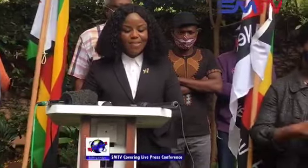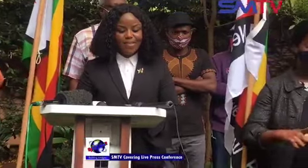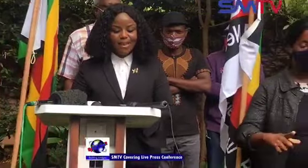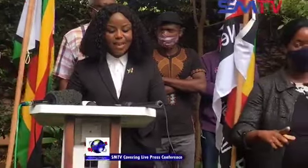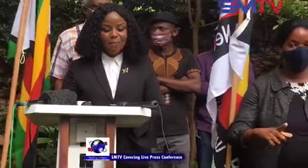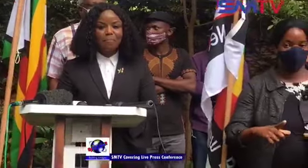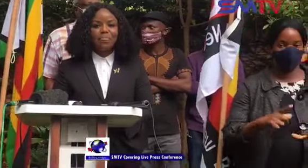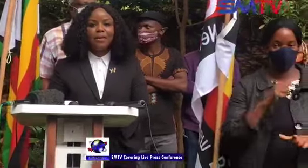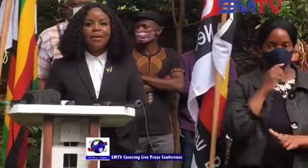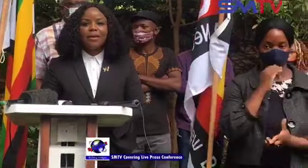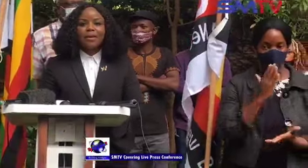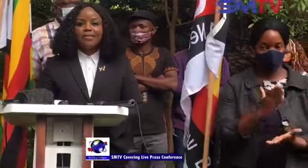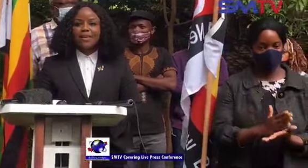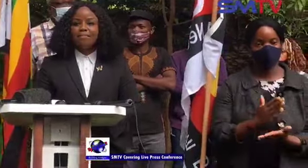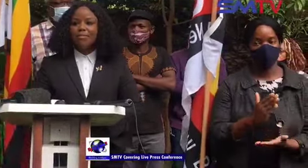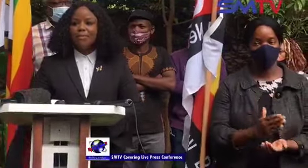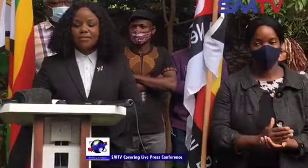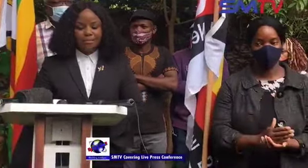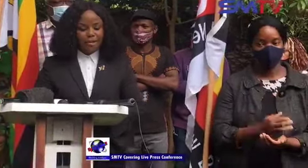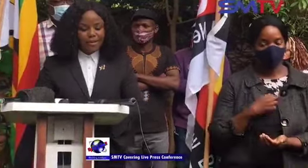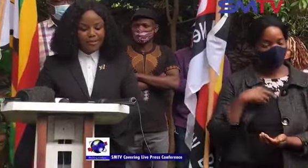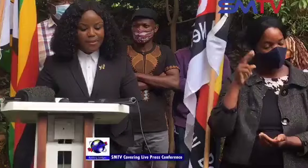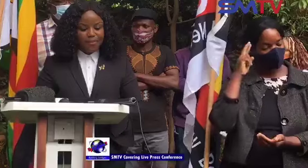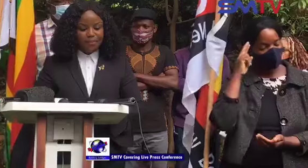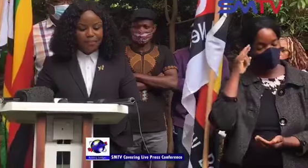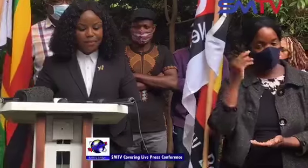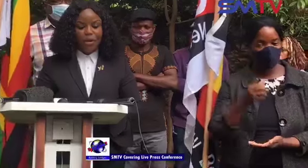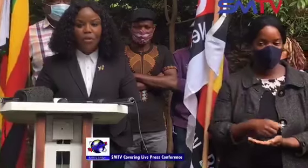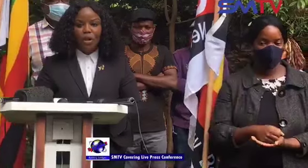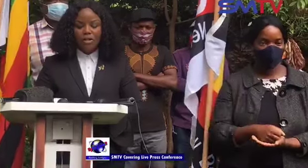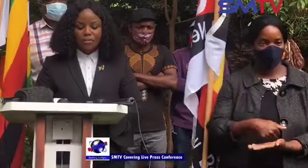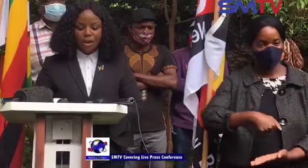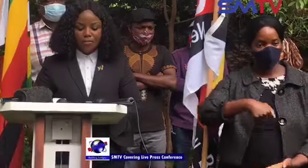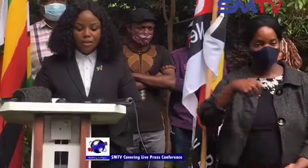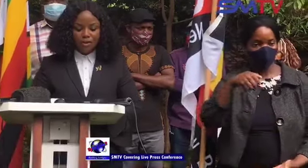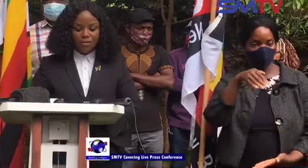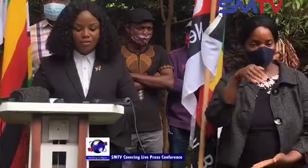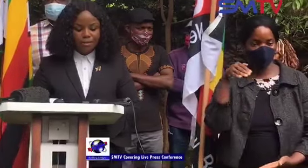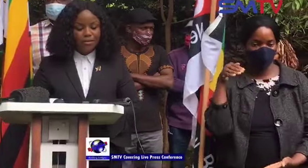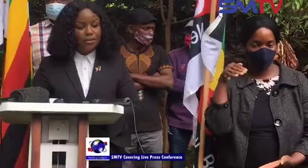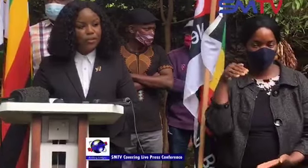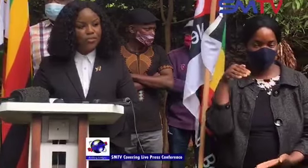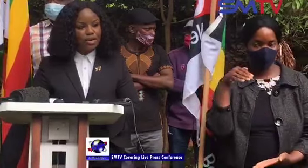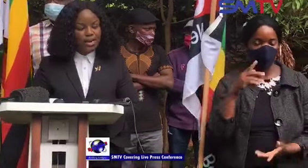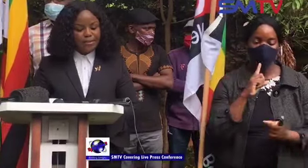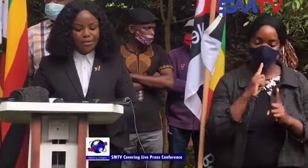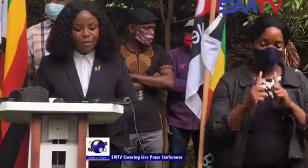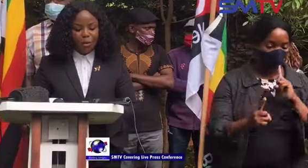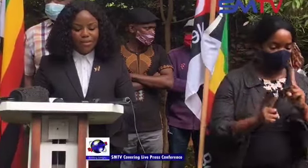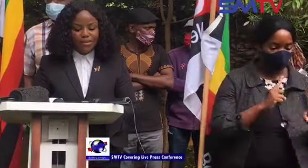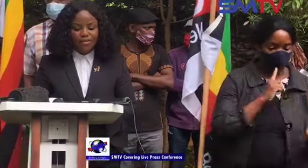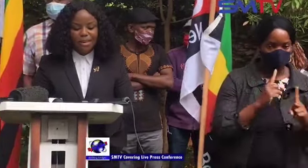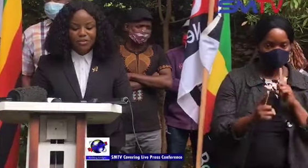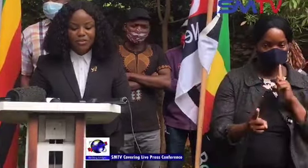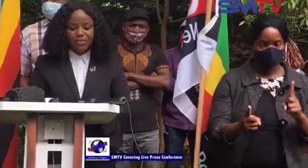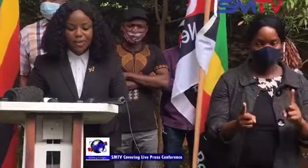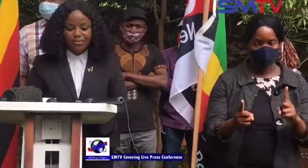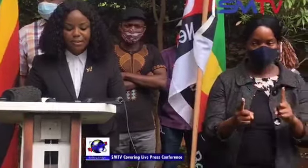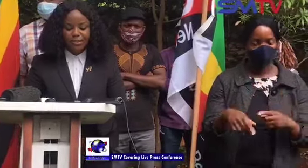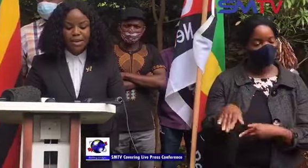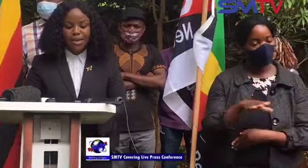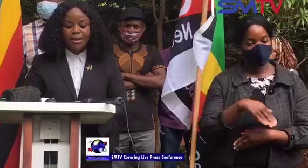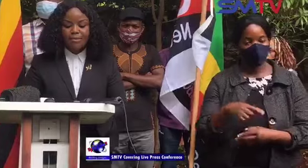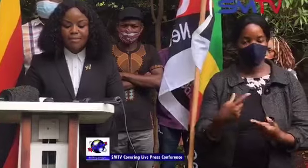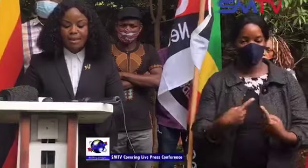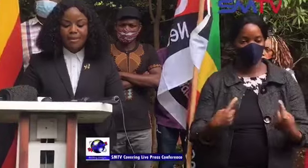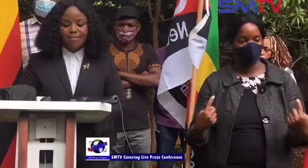services today. Esteemed members of the press, welcome to our press conference, which relates to the audited financial